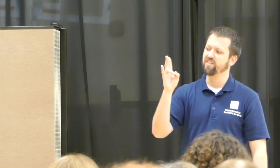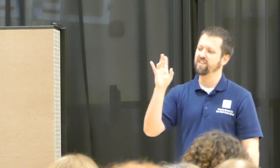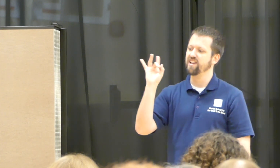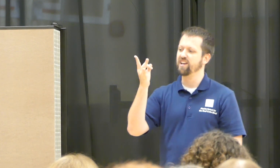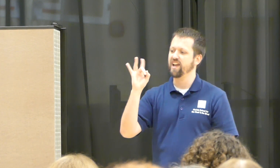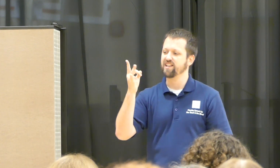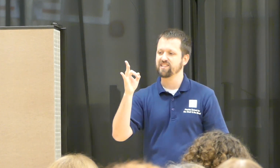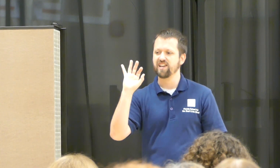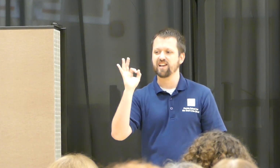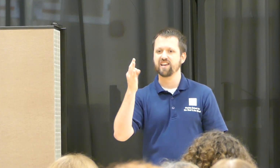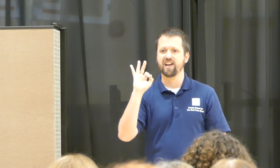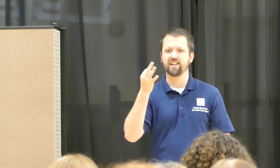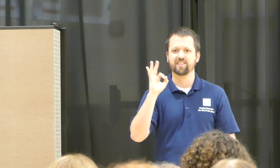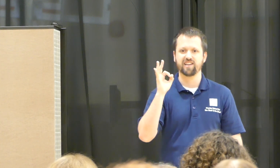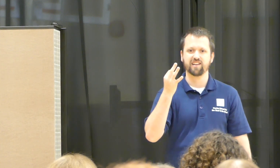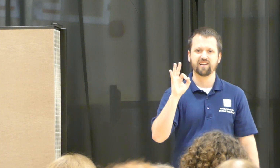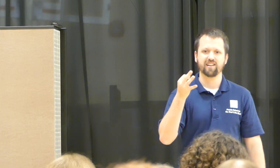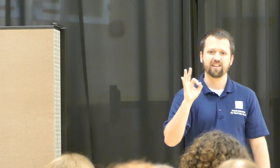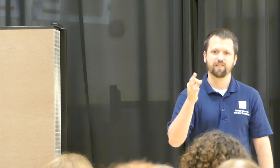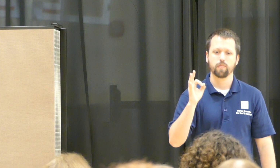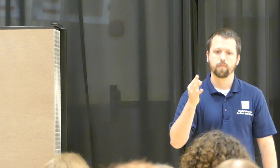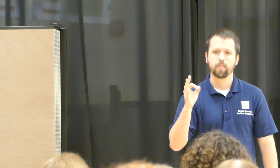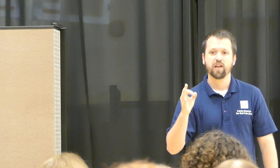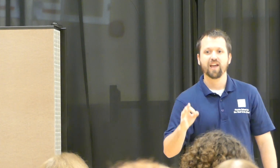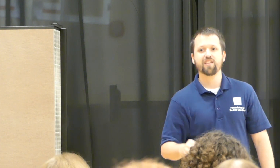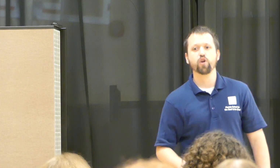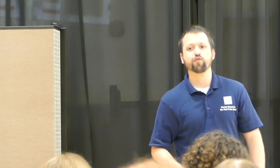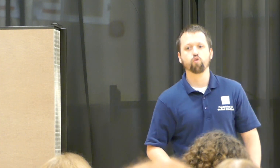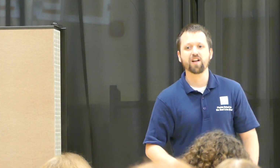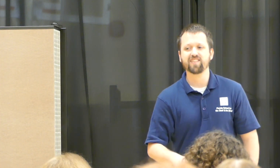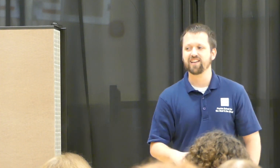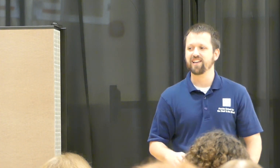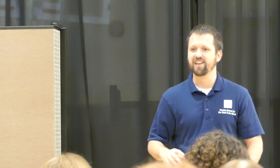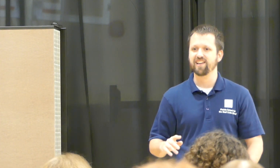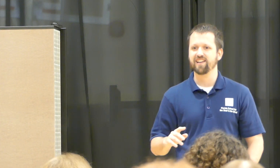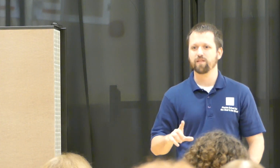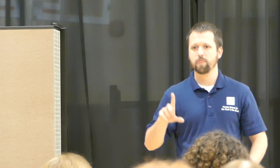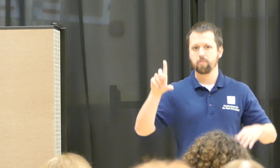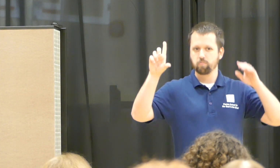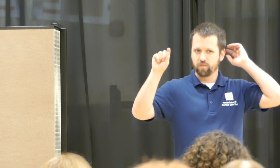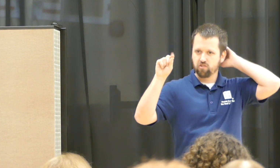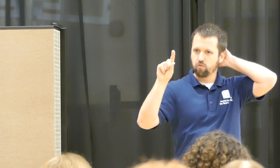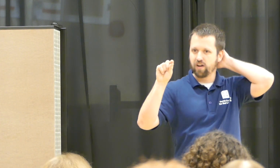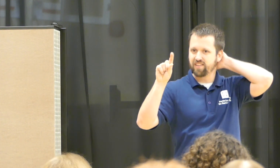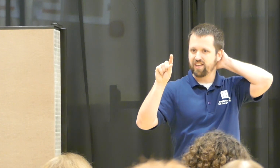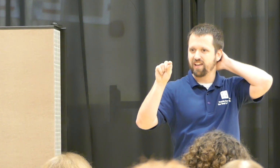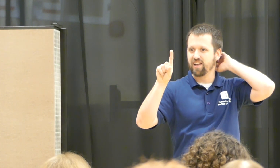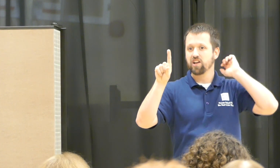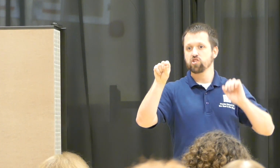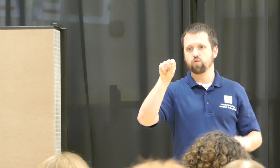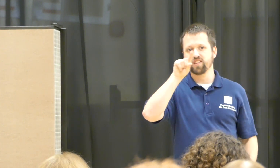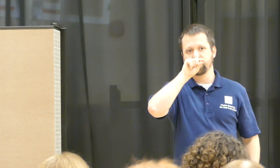17, 18, 19. And then we have 20. 20